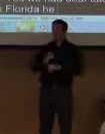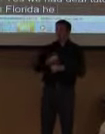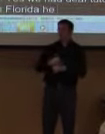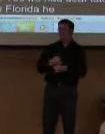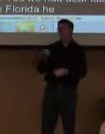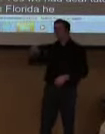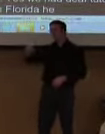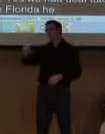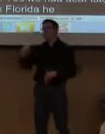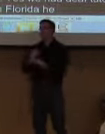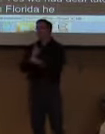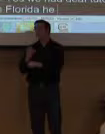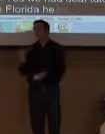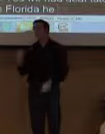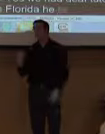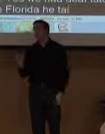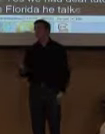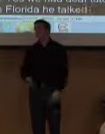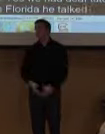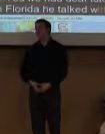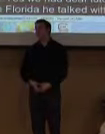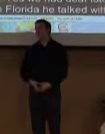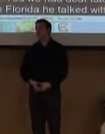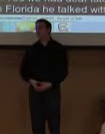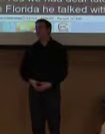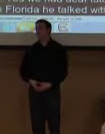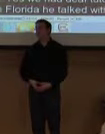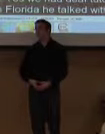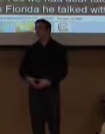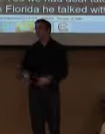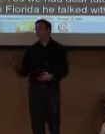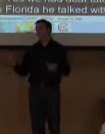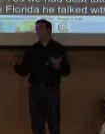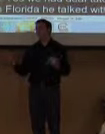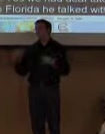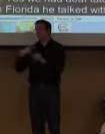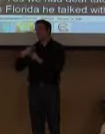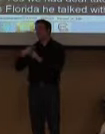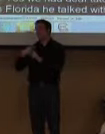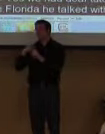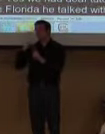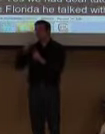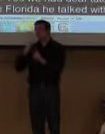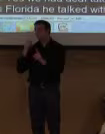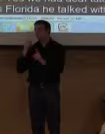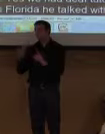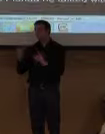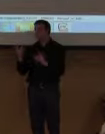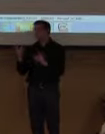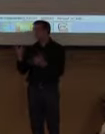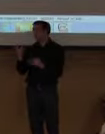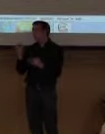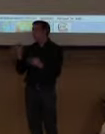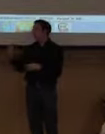they've used it as well. So it's not exclusively. What is their general experience? Positive,